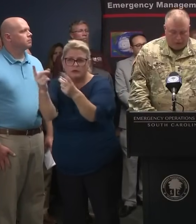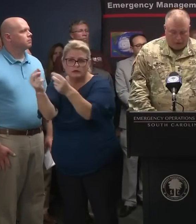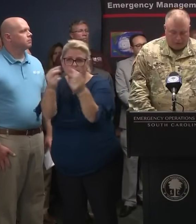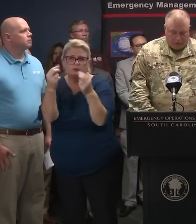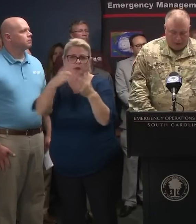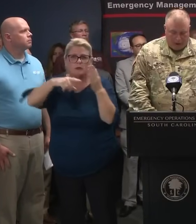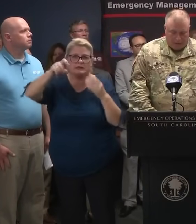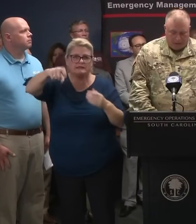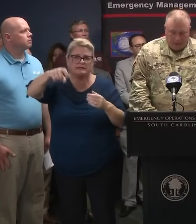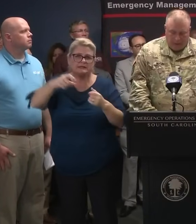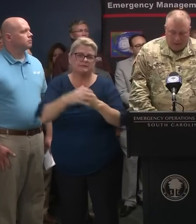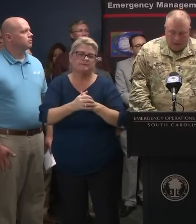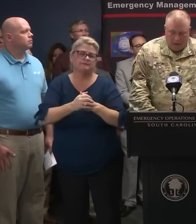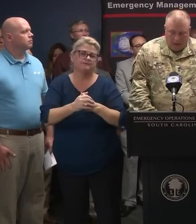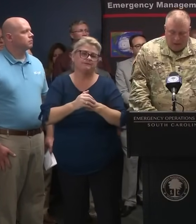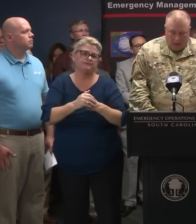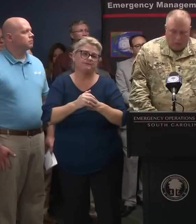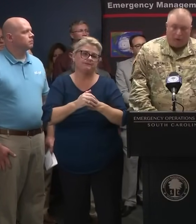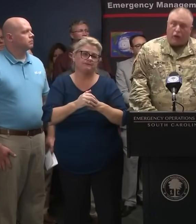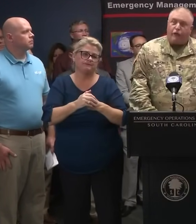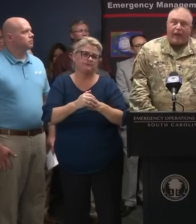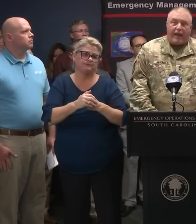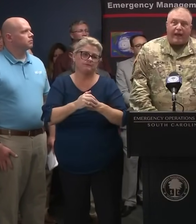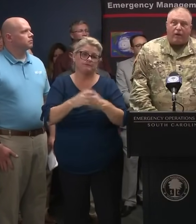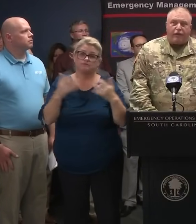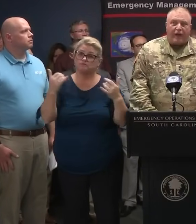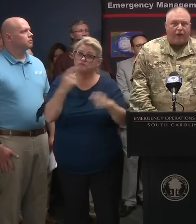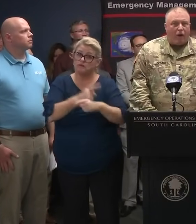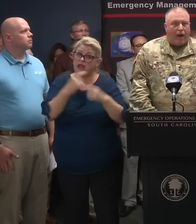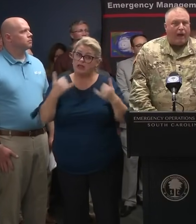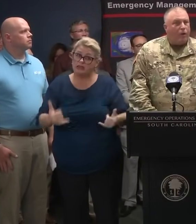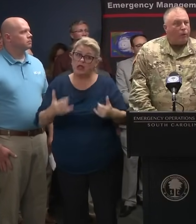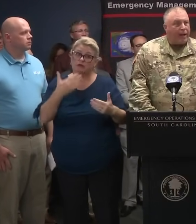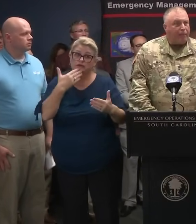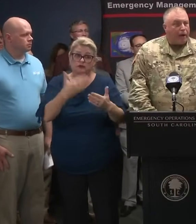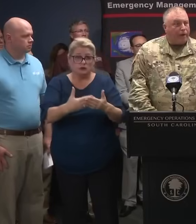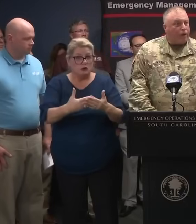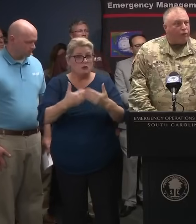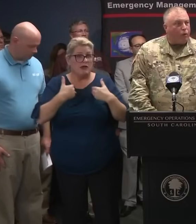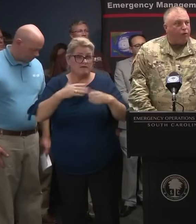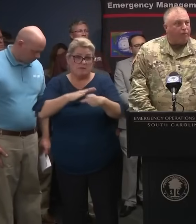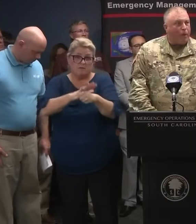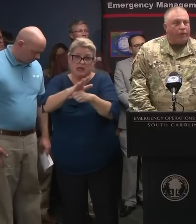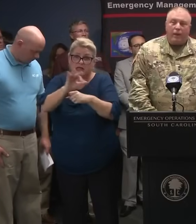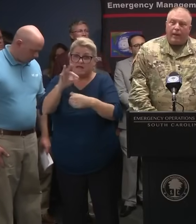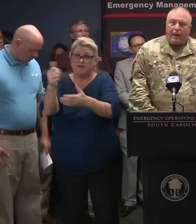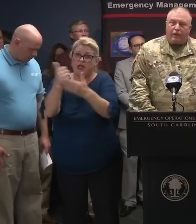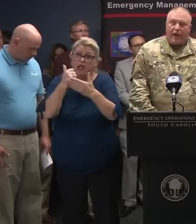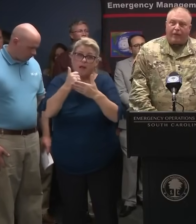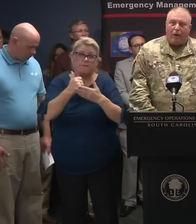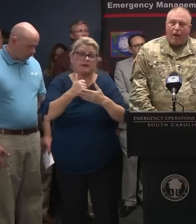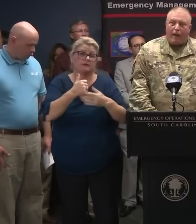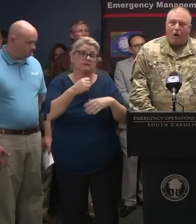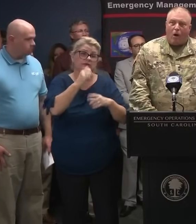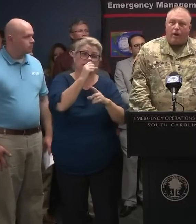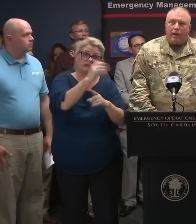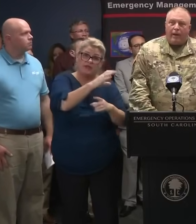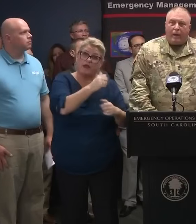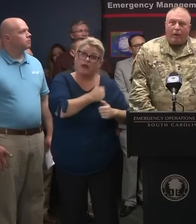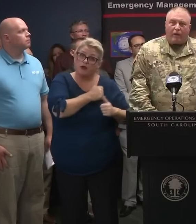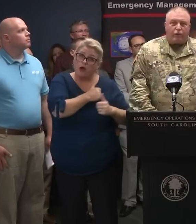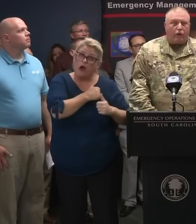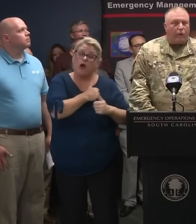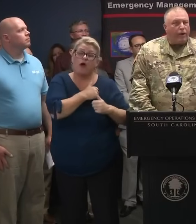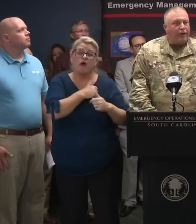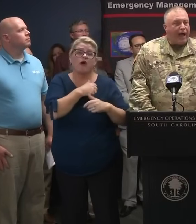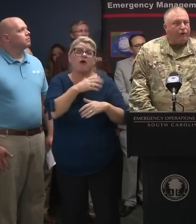the situation requires. We're in good standing here in South Carolina. We have plenty of resources both in the South Carolina Guard,